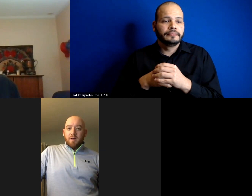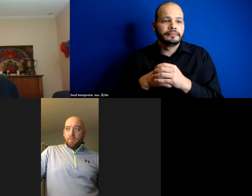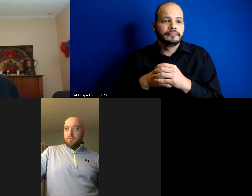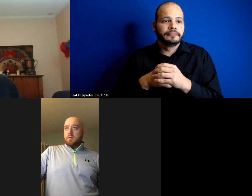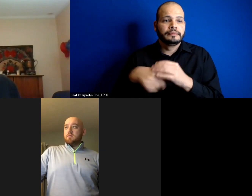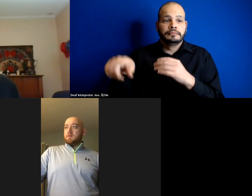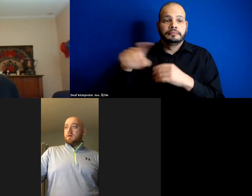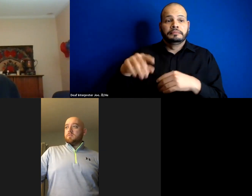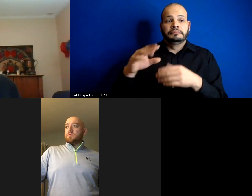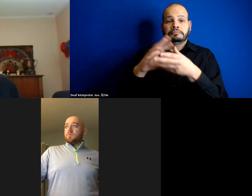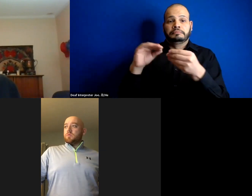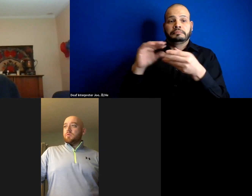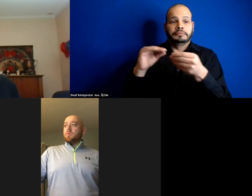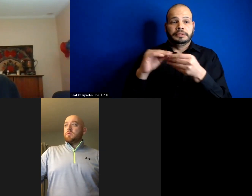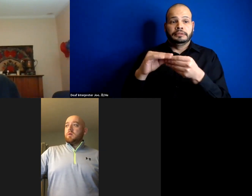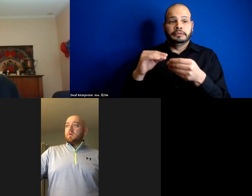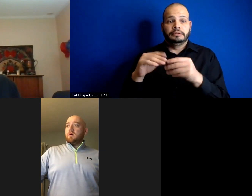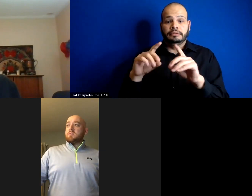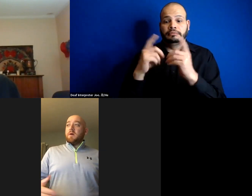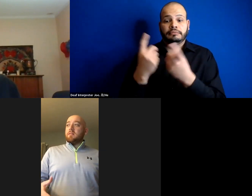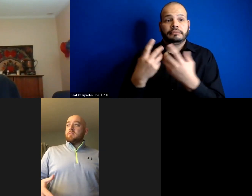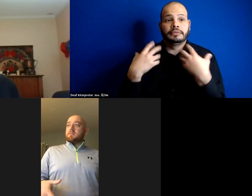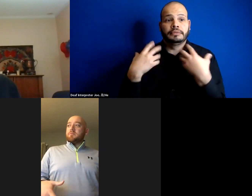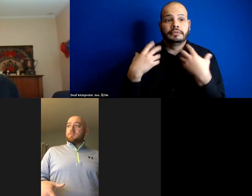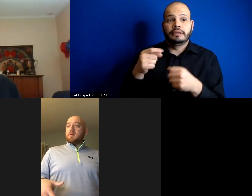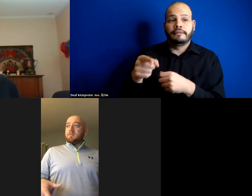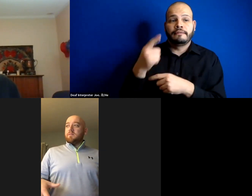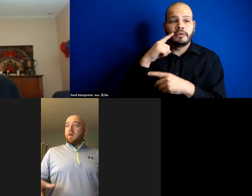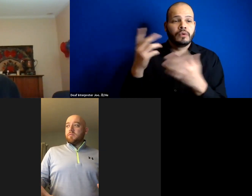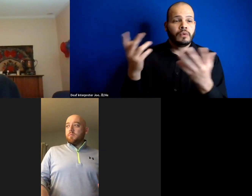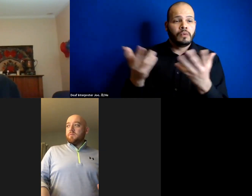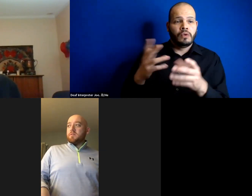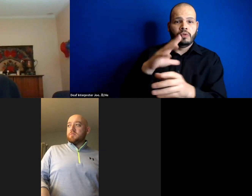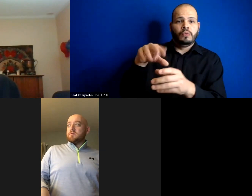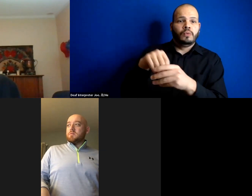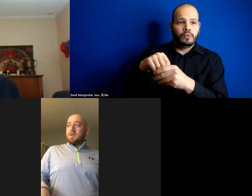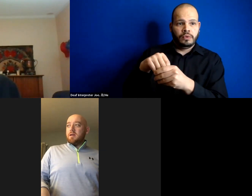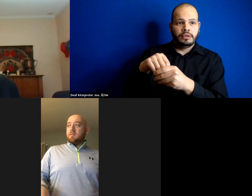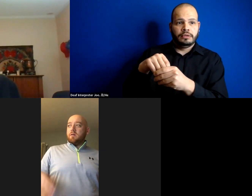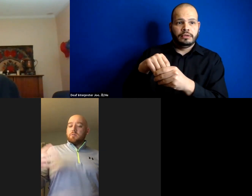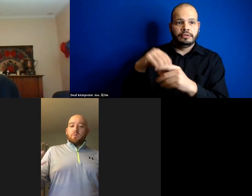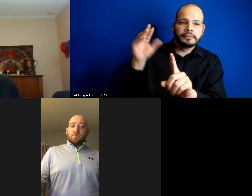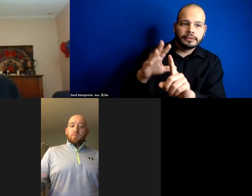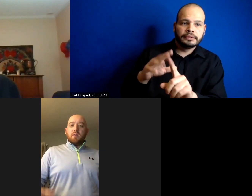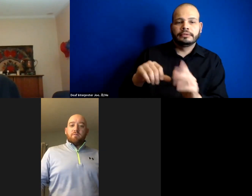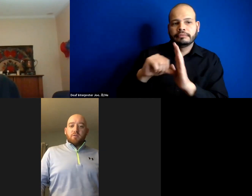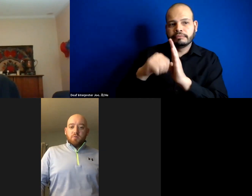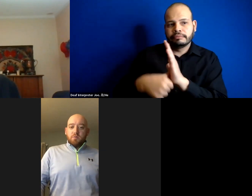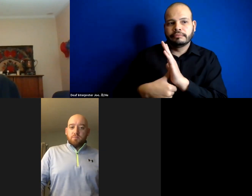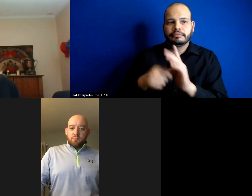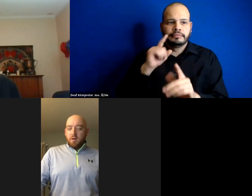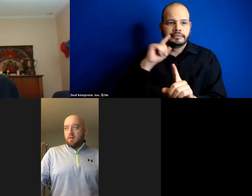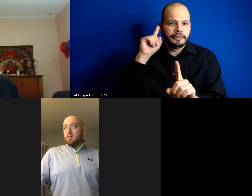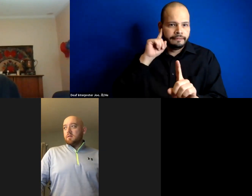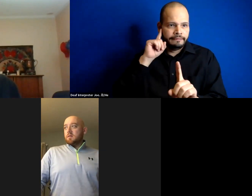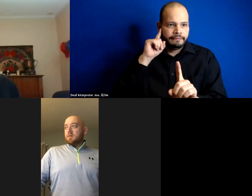Department of Health to include a spotlight series on deaf healthcare professionals, and also include that